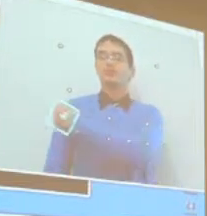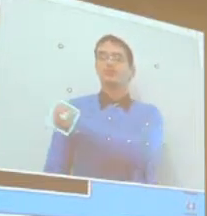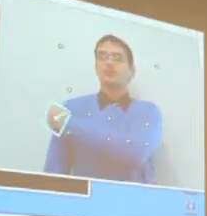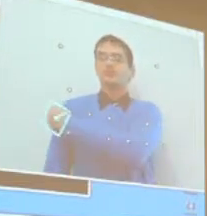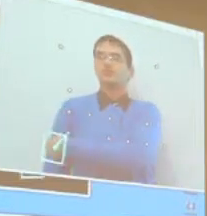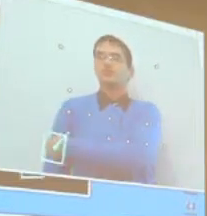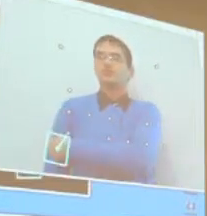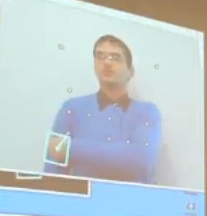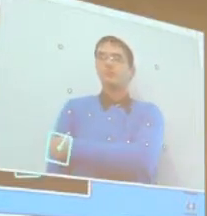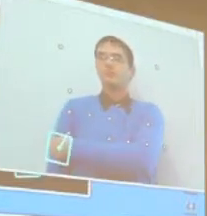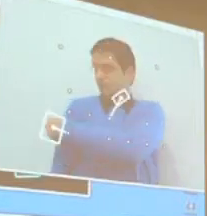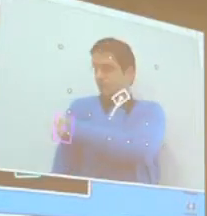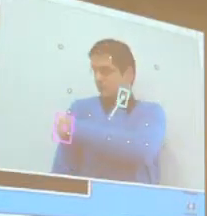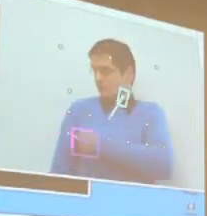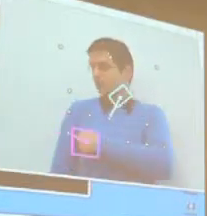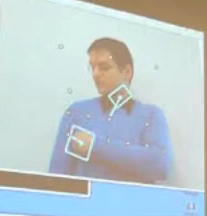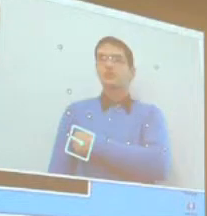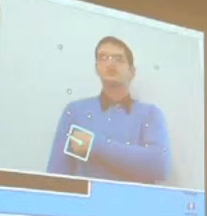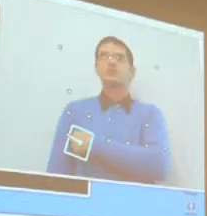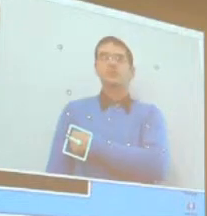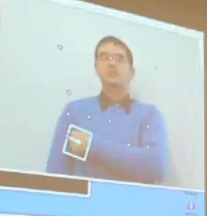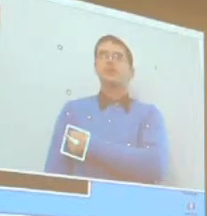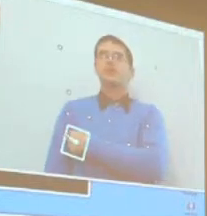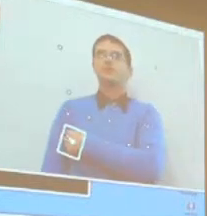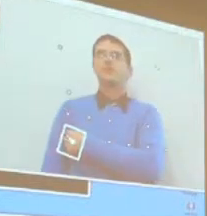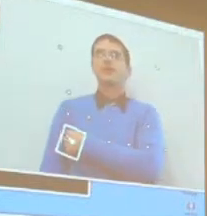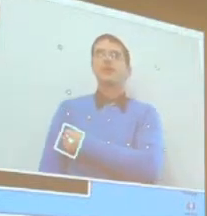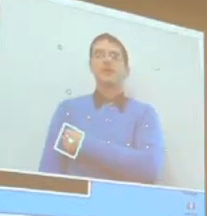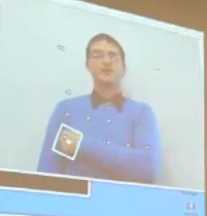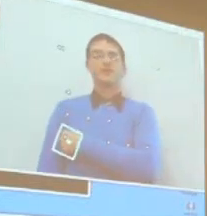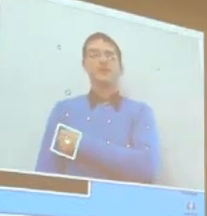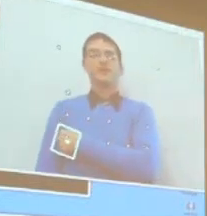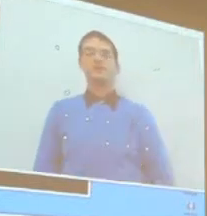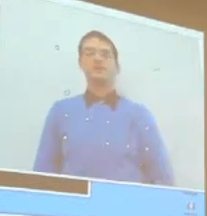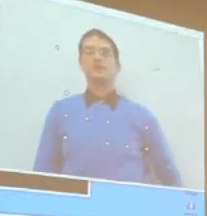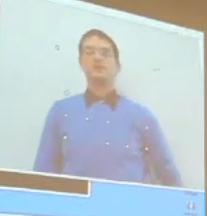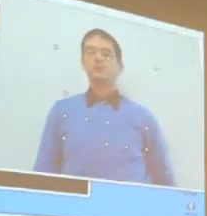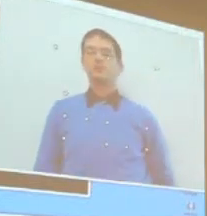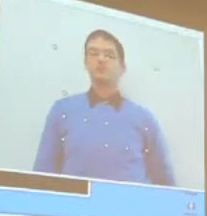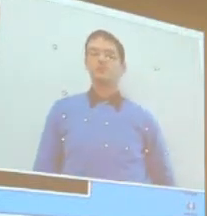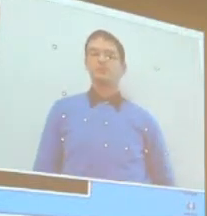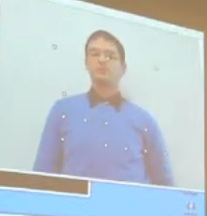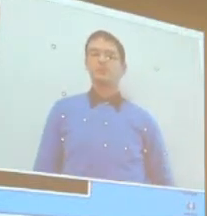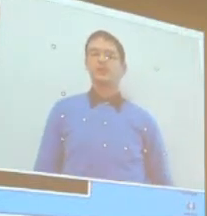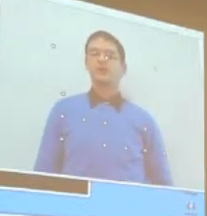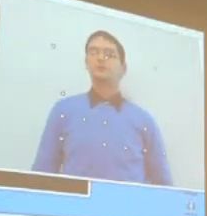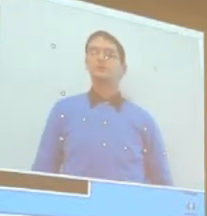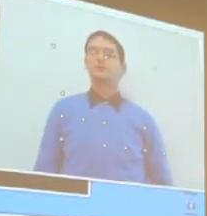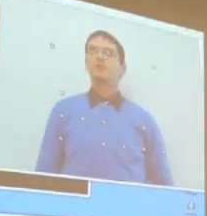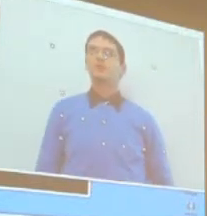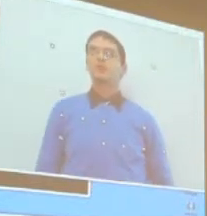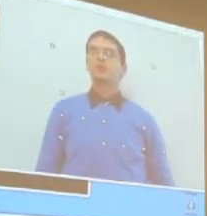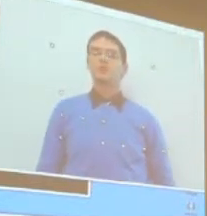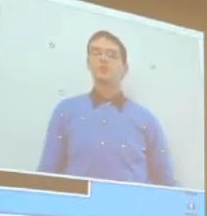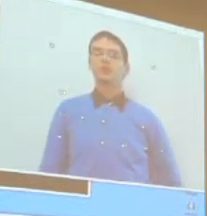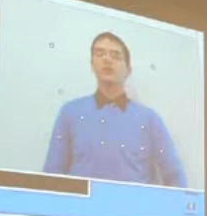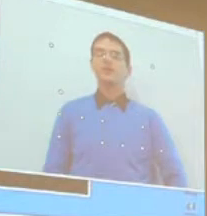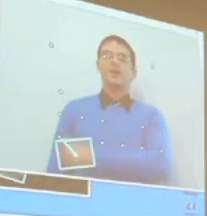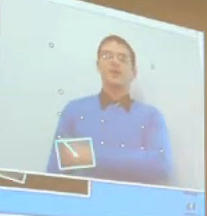symbol which is the cross on the arm and that's why it was sometimes picking up nurse and sometimes pick up hospital if i do the same